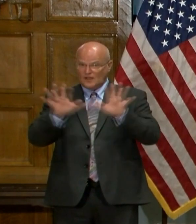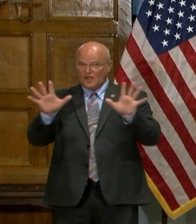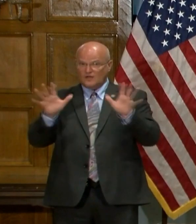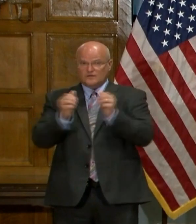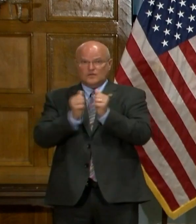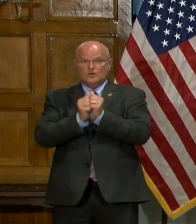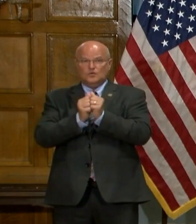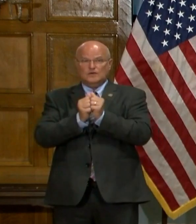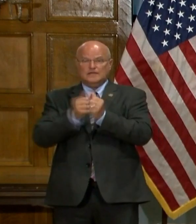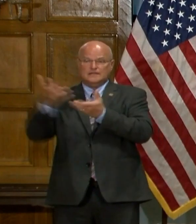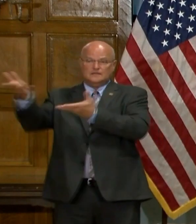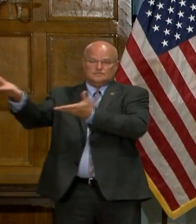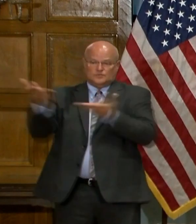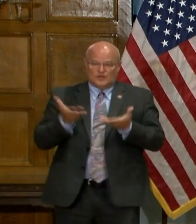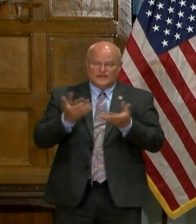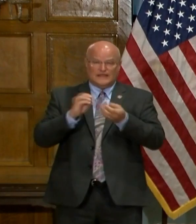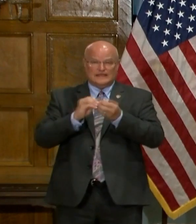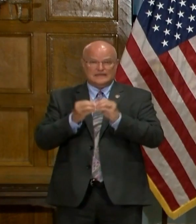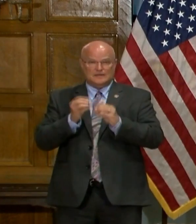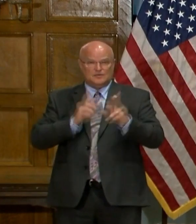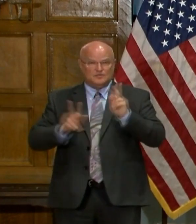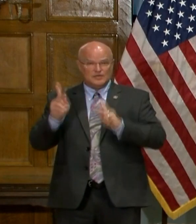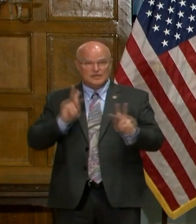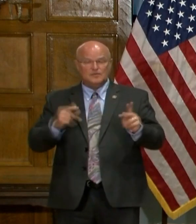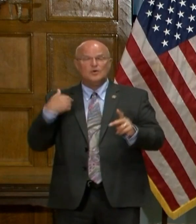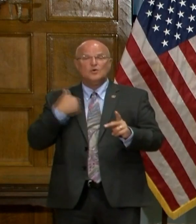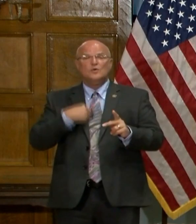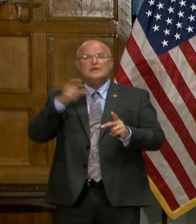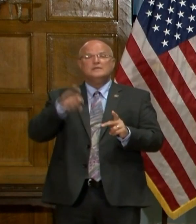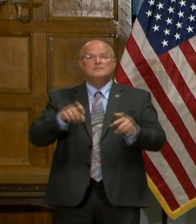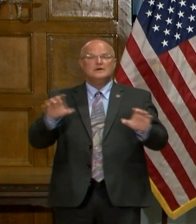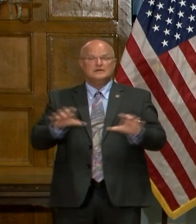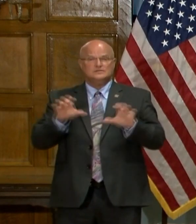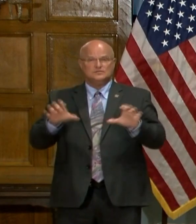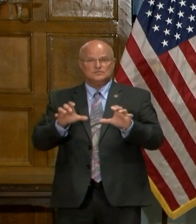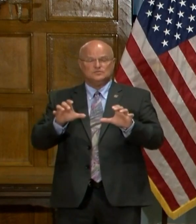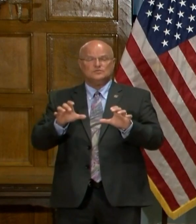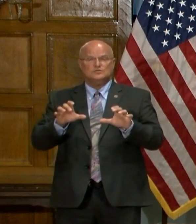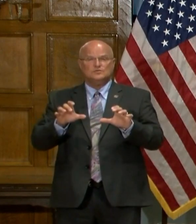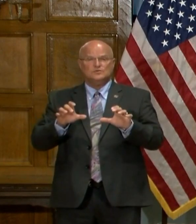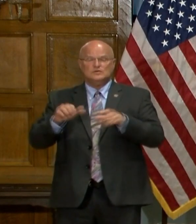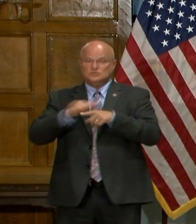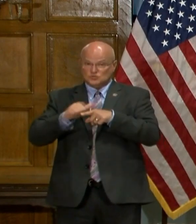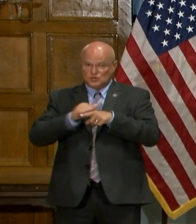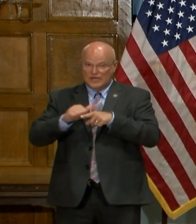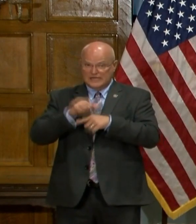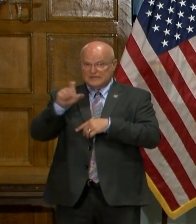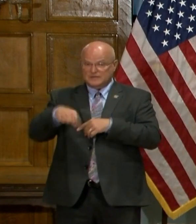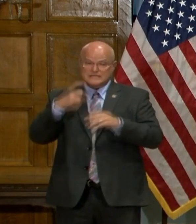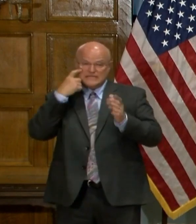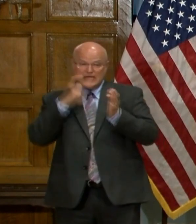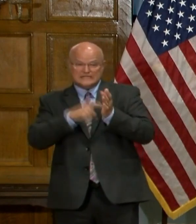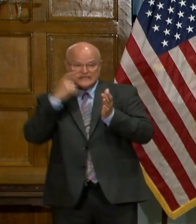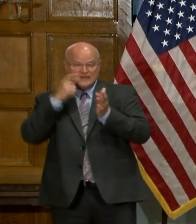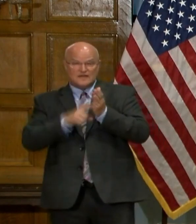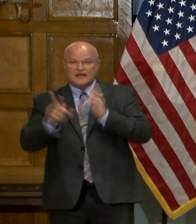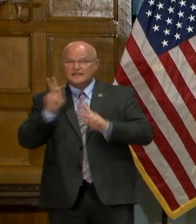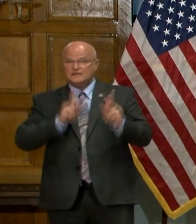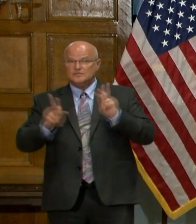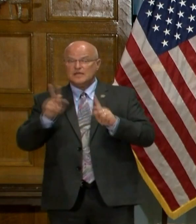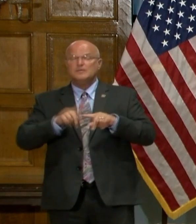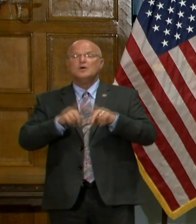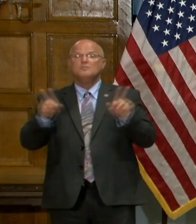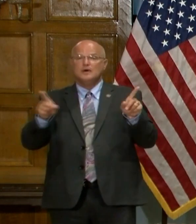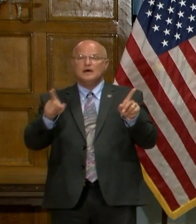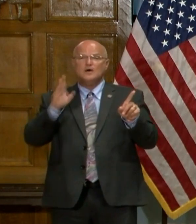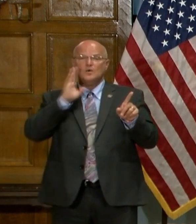Obviously with bringing on that number, we have to do, there has to be training, you have to identify those,